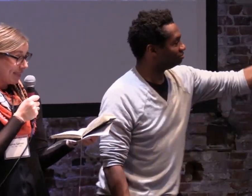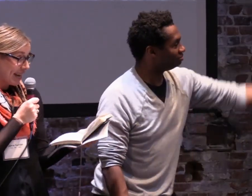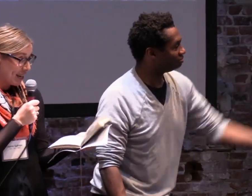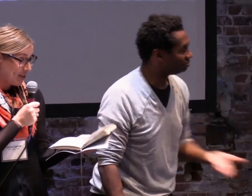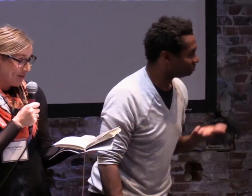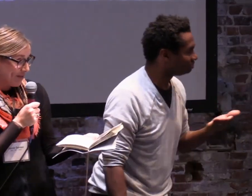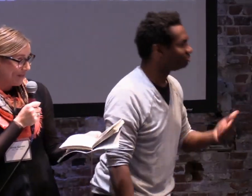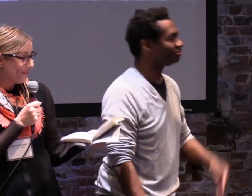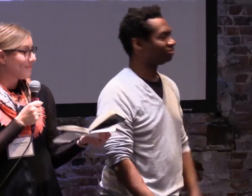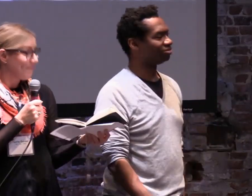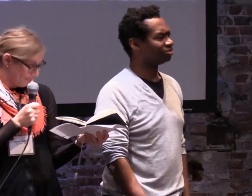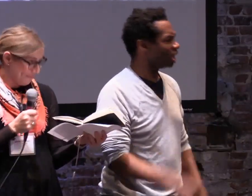Thank you.